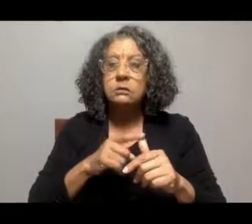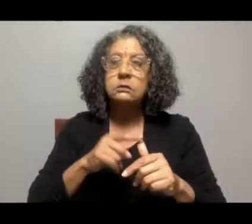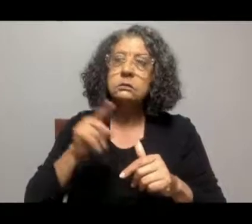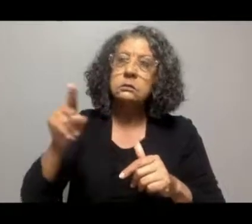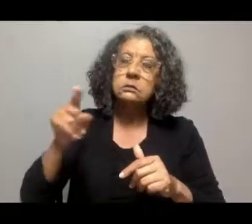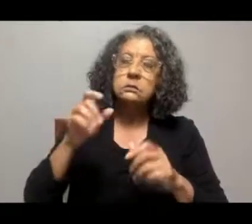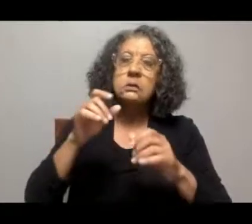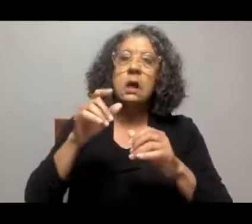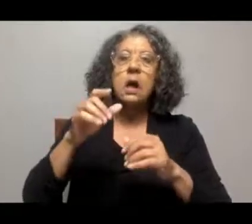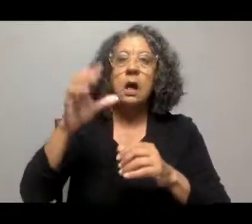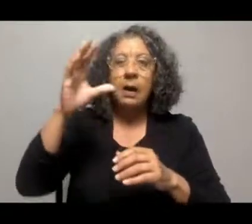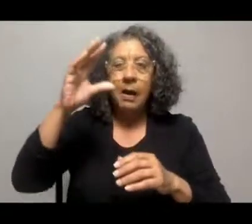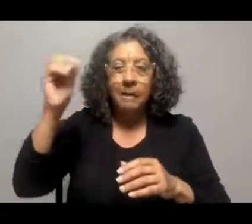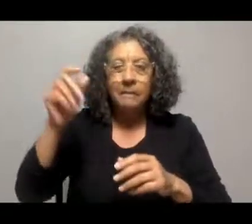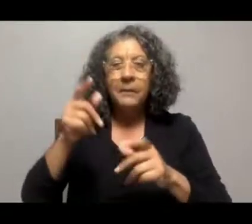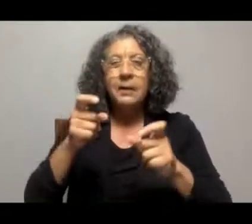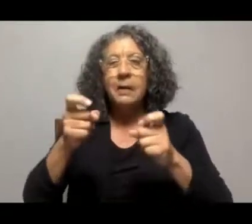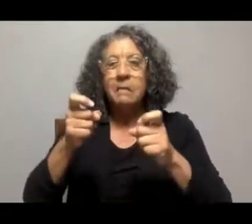First,